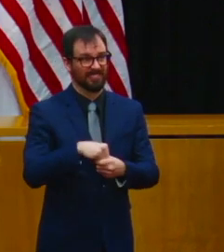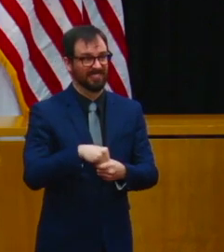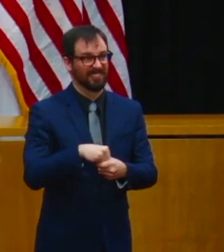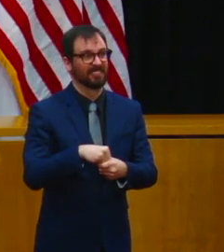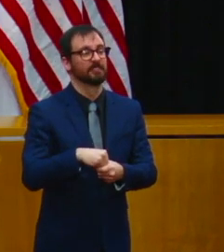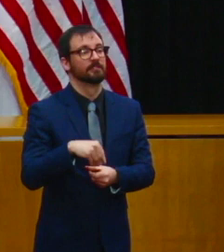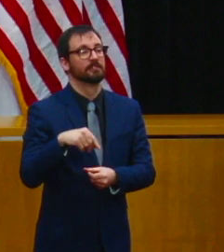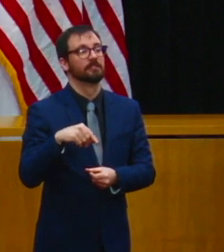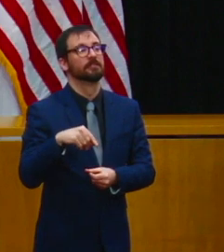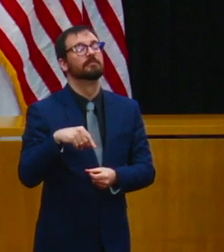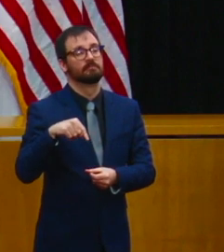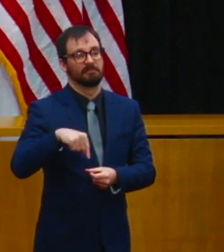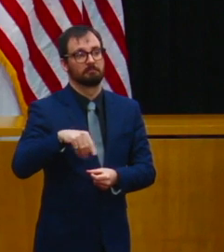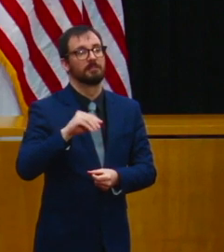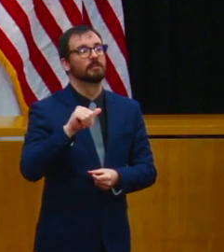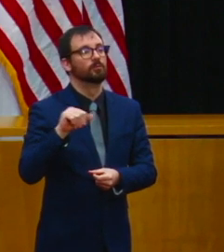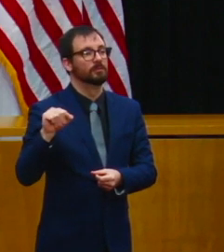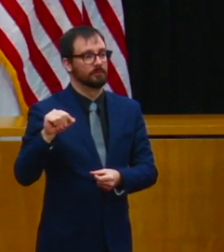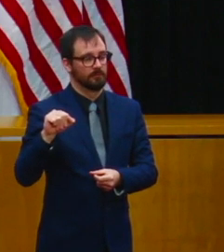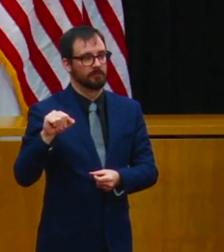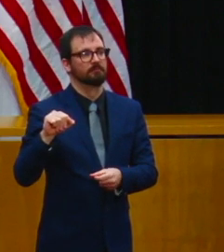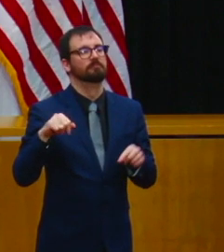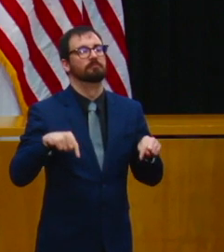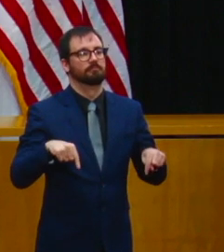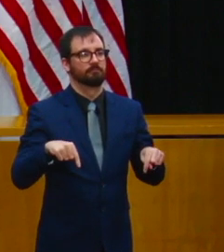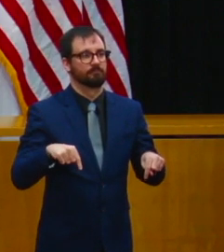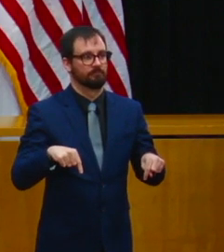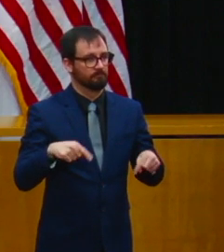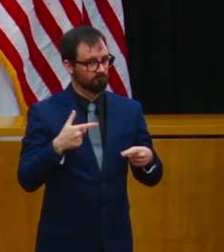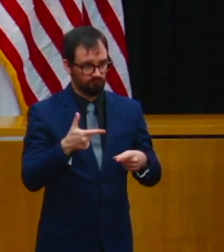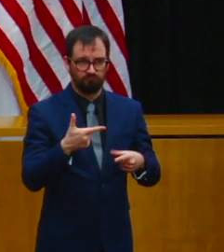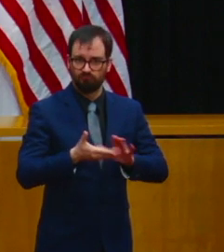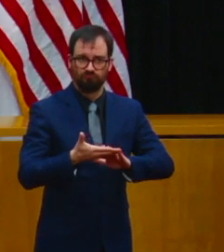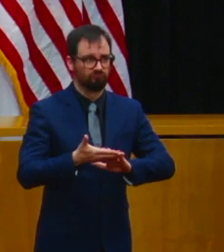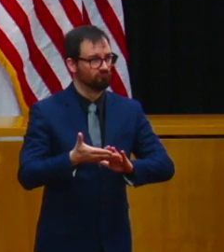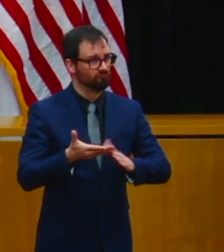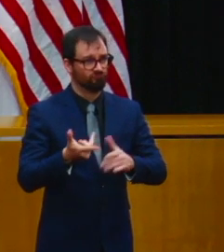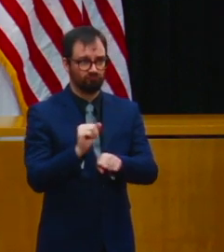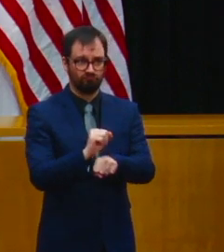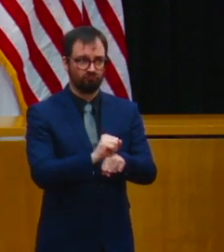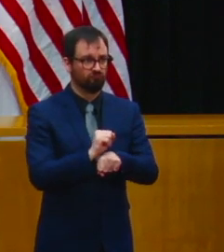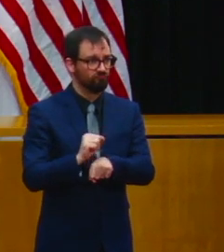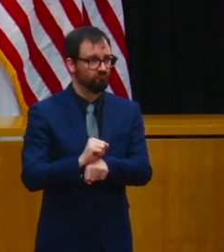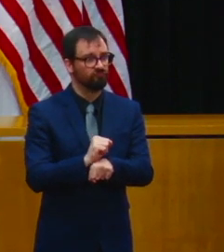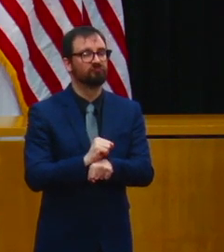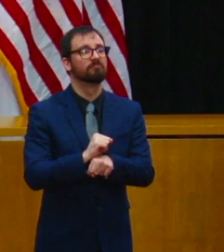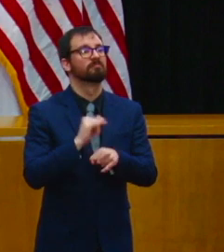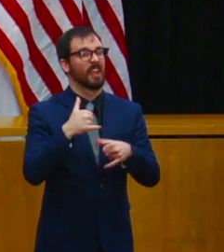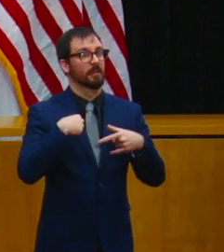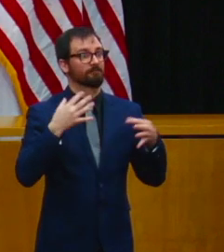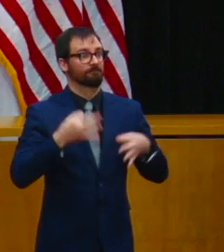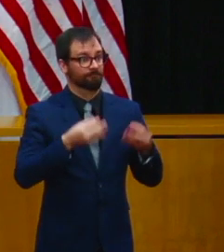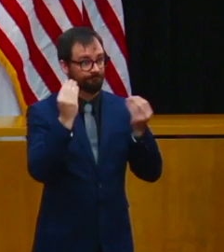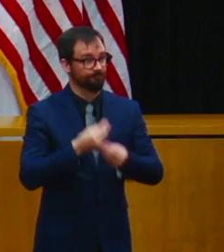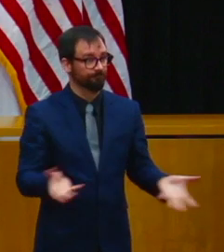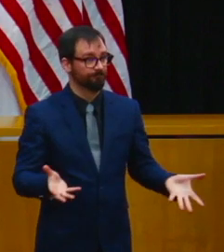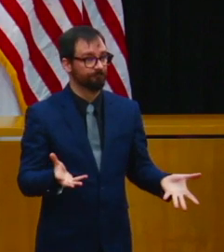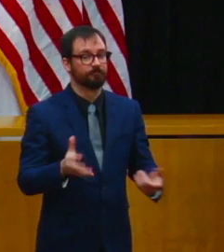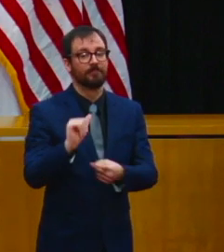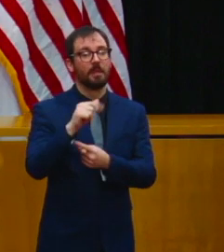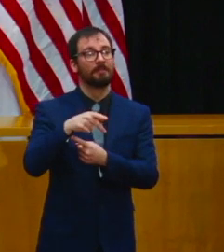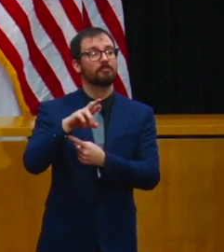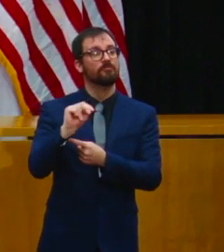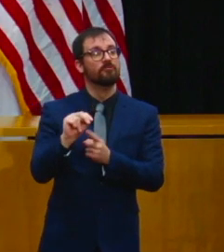Specifically, the order allows these certified nurses to continue to prescribe as they've already authorized to do. It